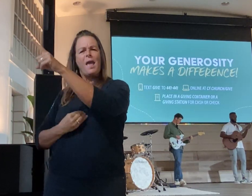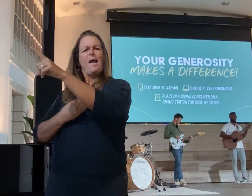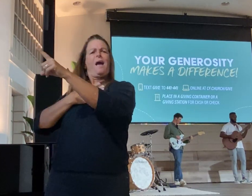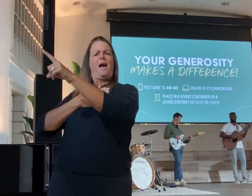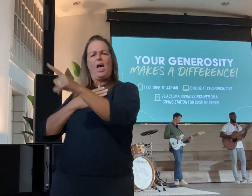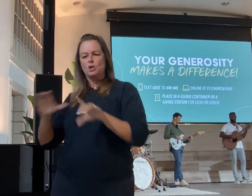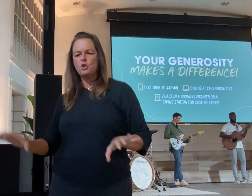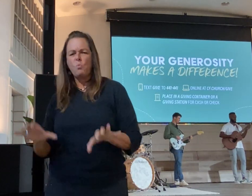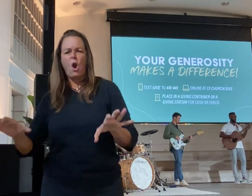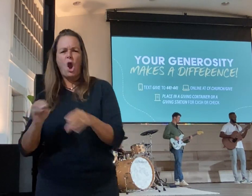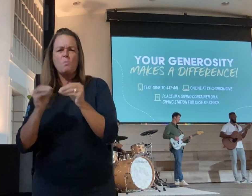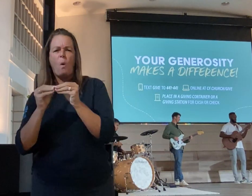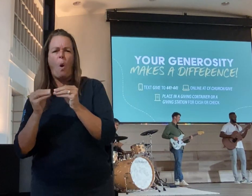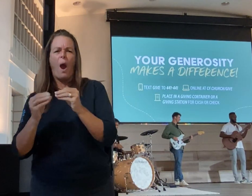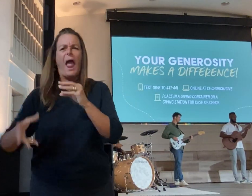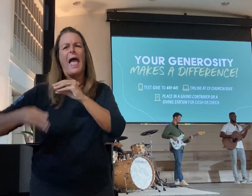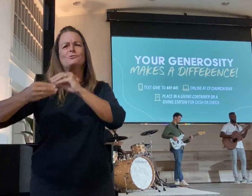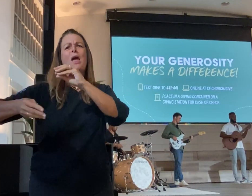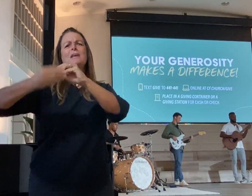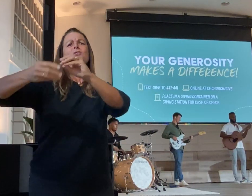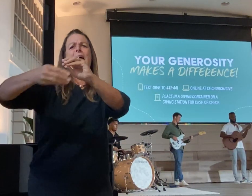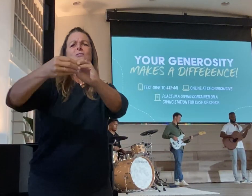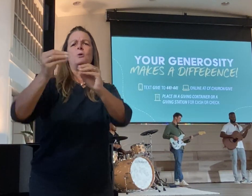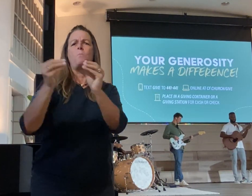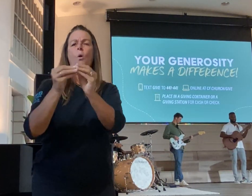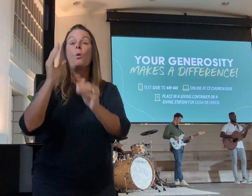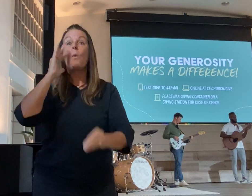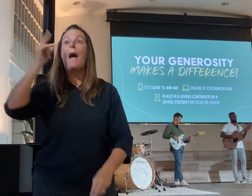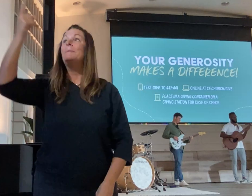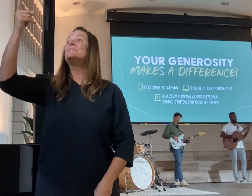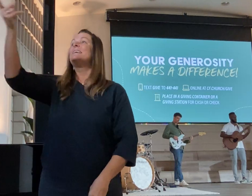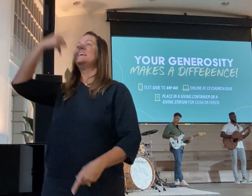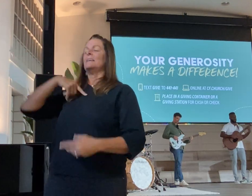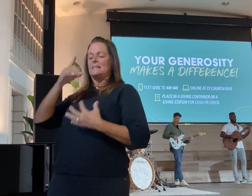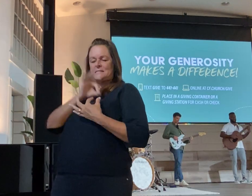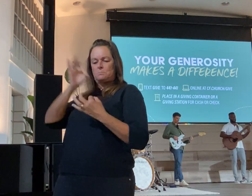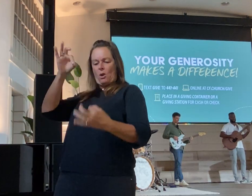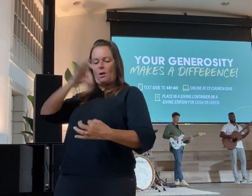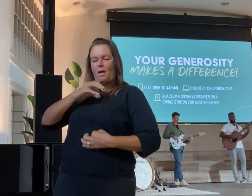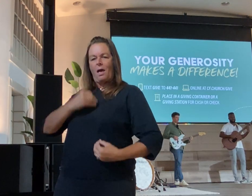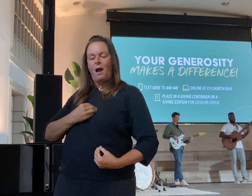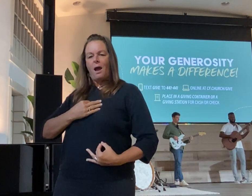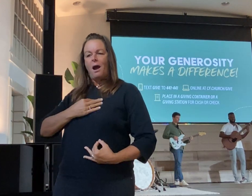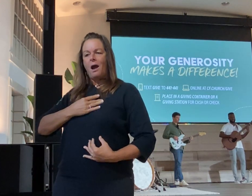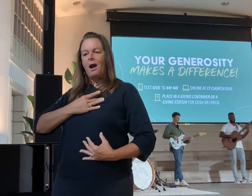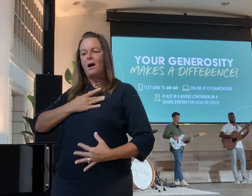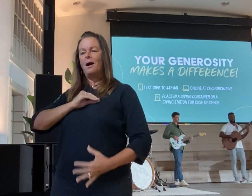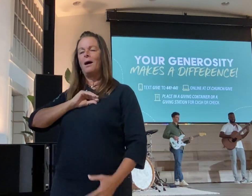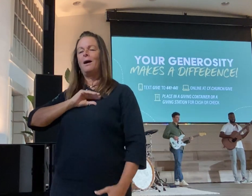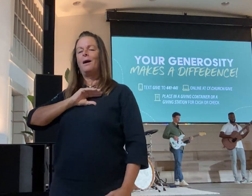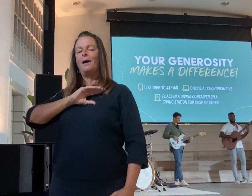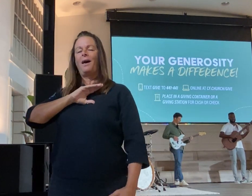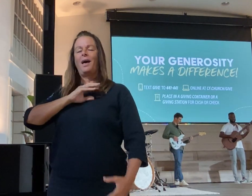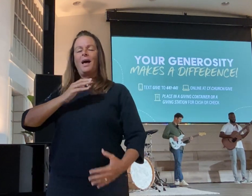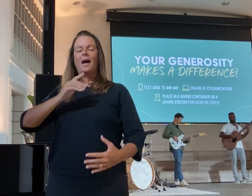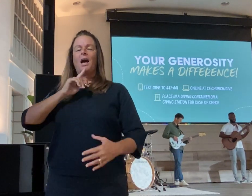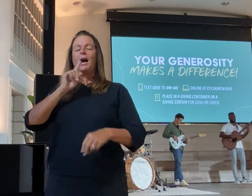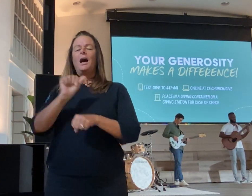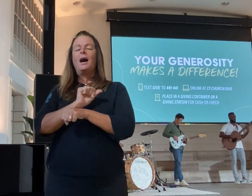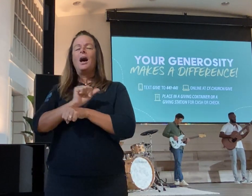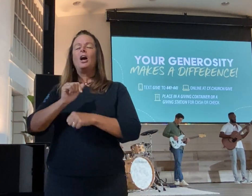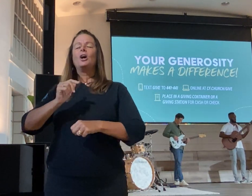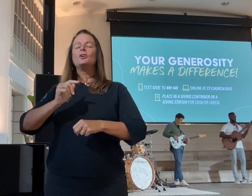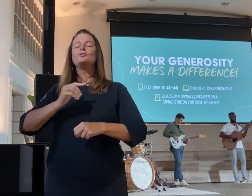a joy to give to what he is doing here on earth. And so as we prepare our hearts to give this morning, I'm going to